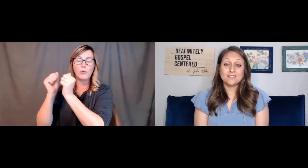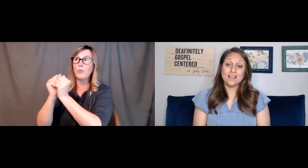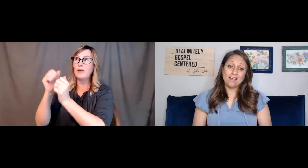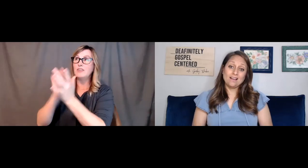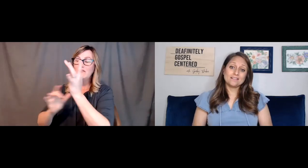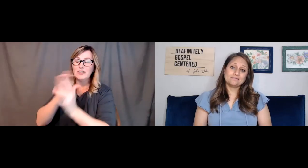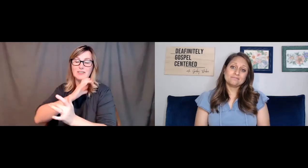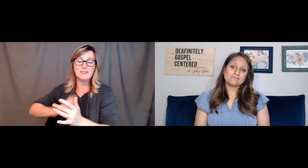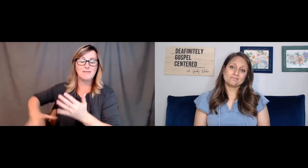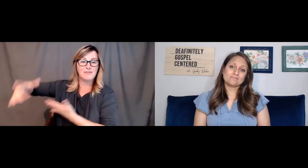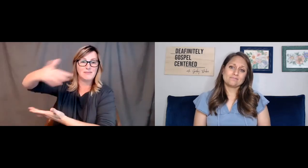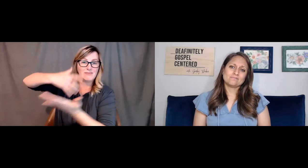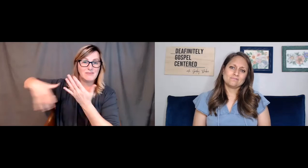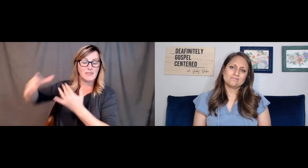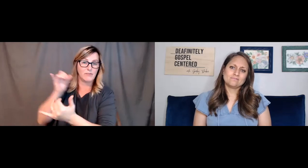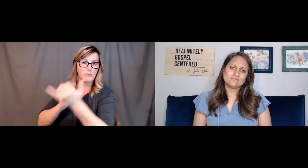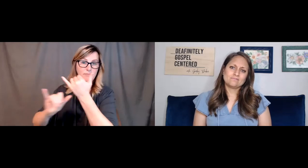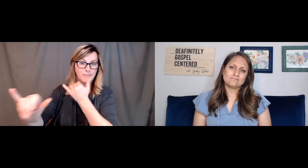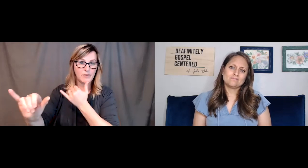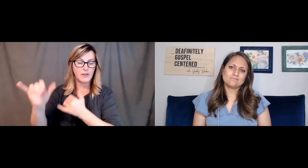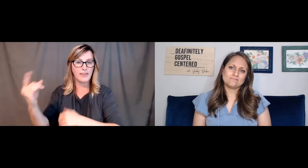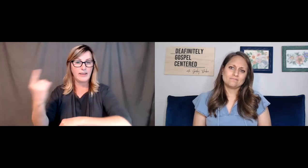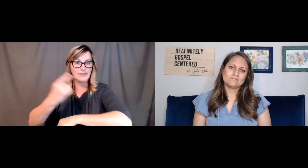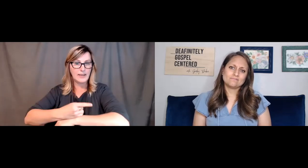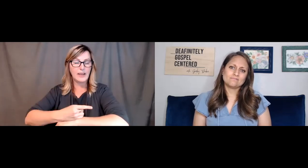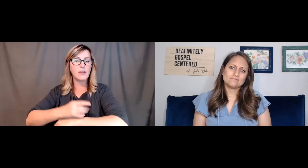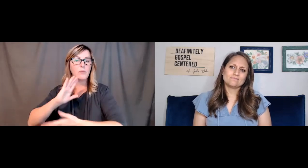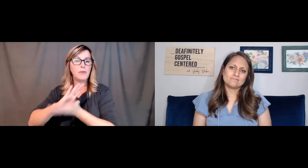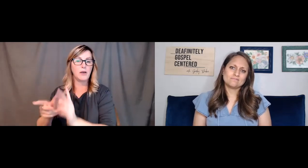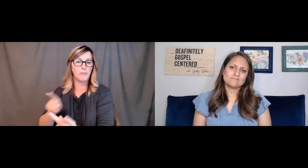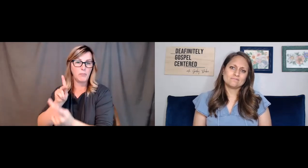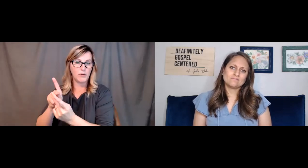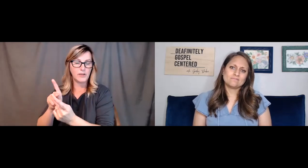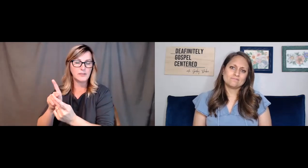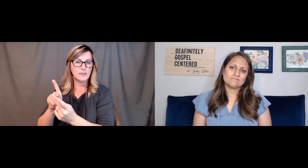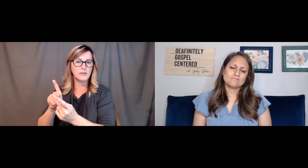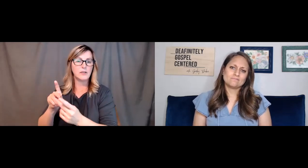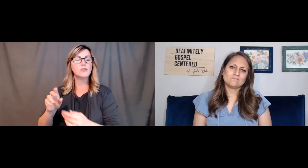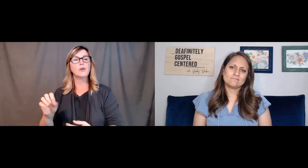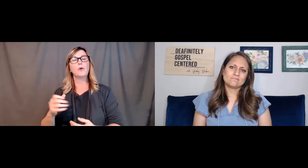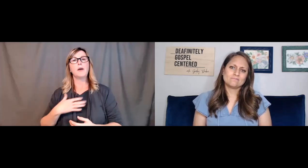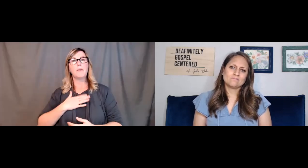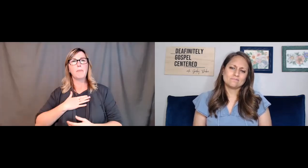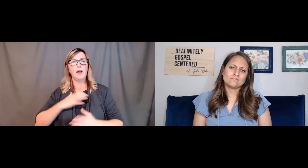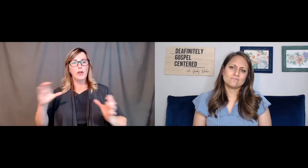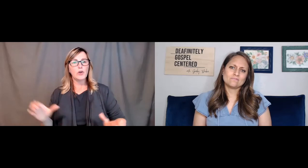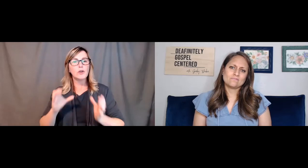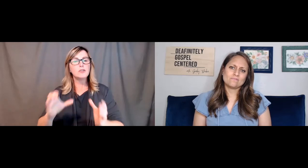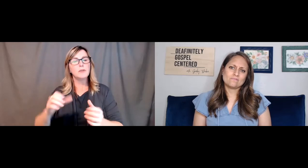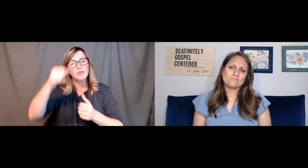And one day we'll be in heaven together with Christ eternally. And in that day, we will be